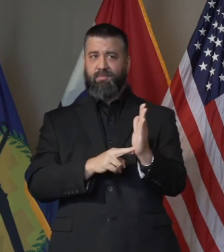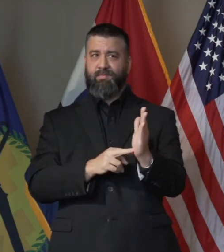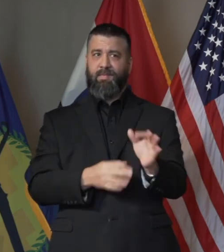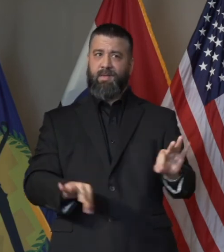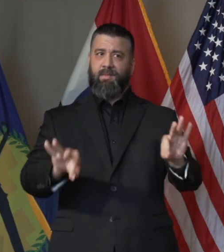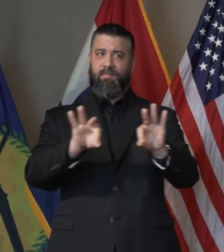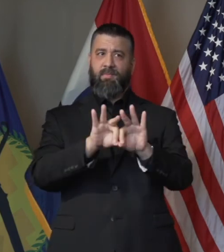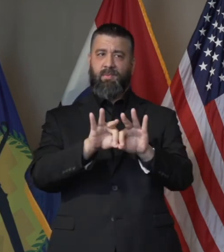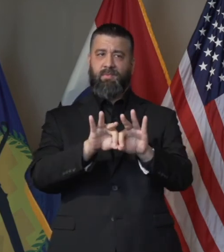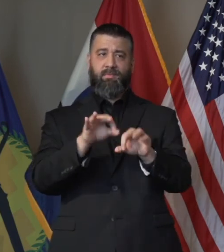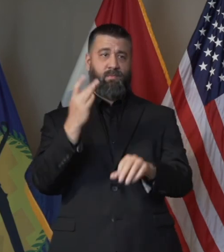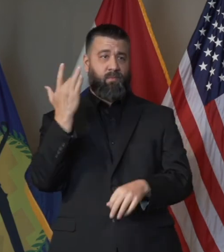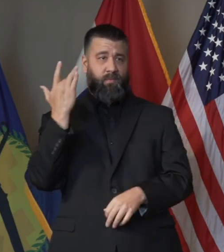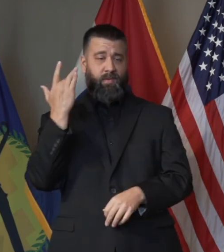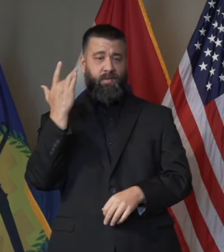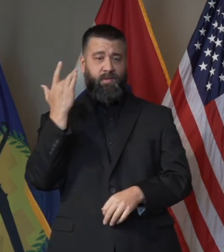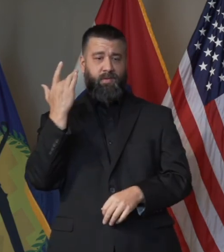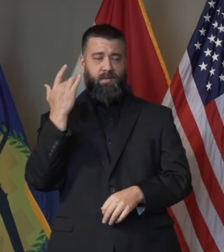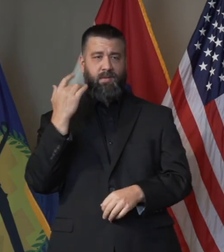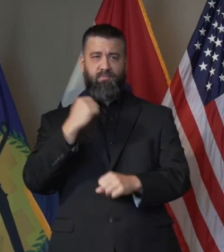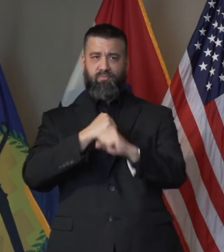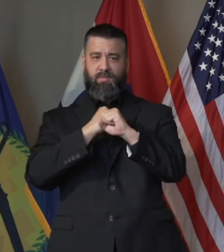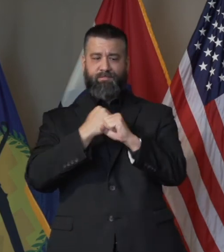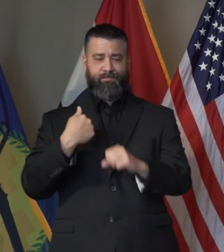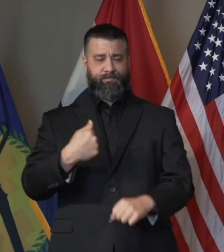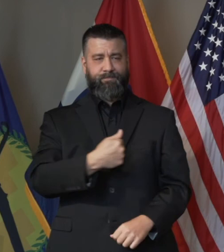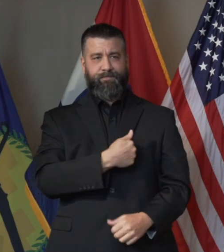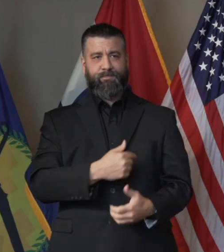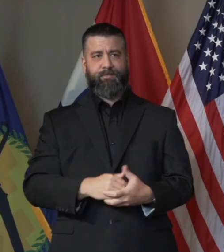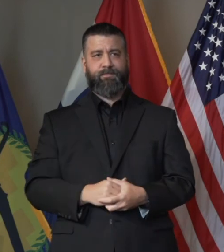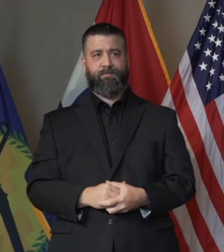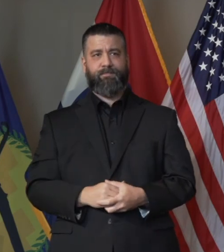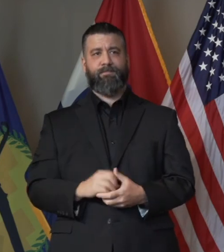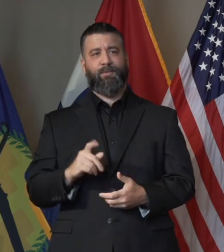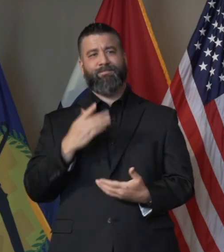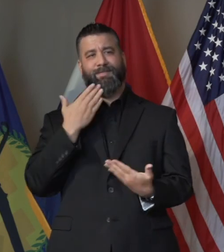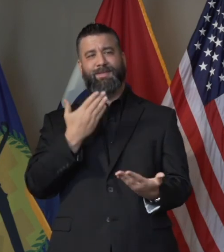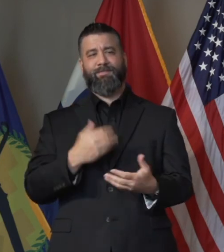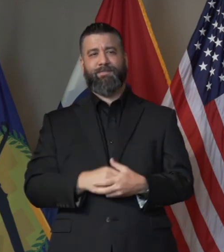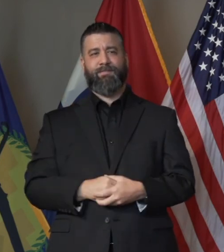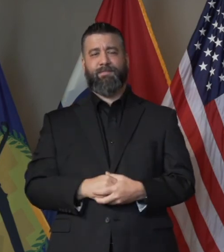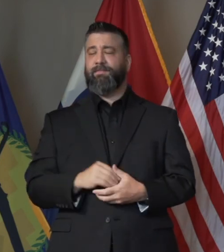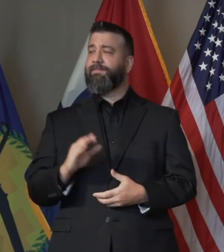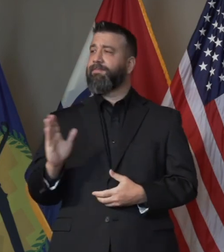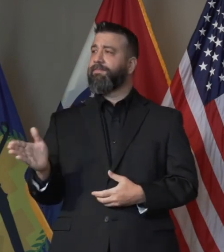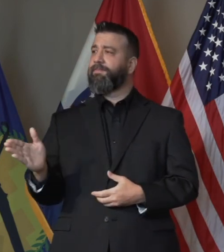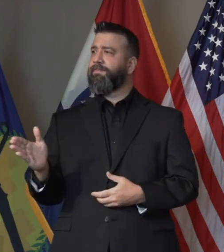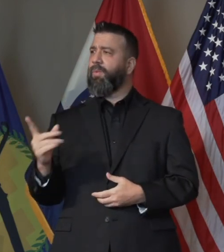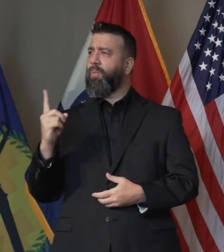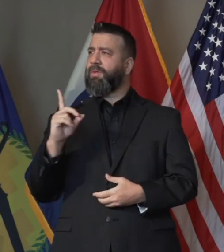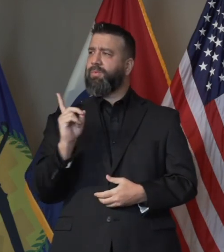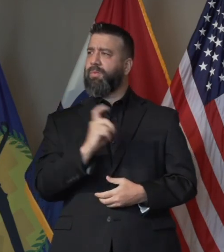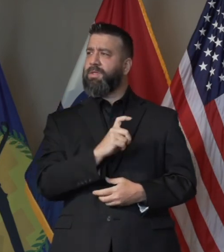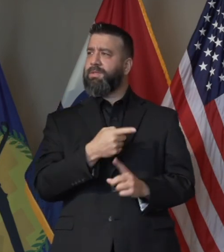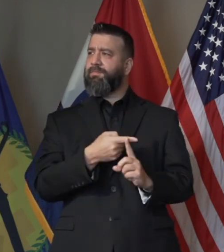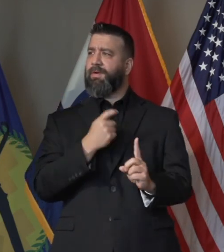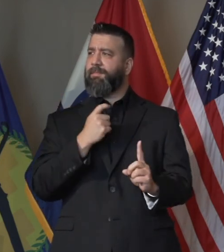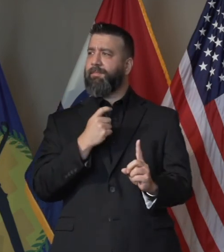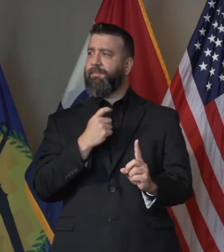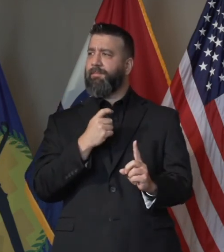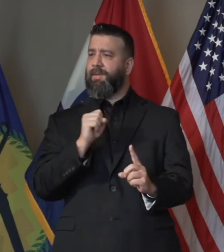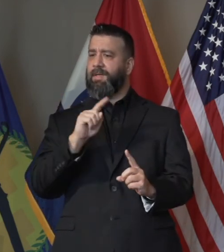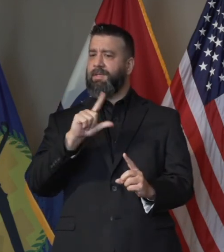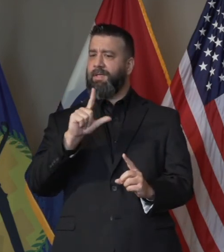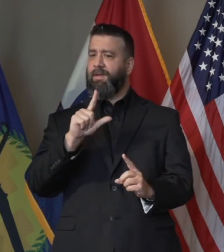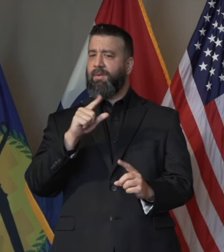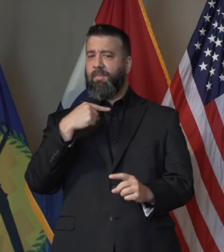necessary to keep the region safe. Thanks. There's one question from St.